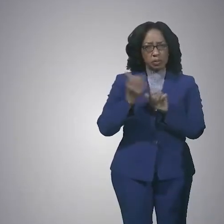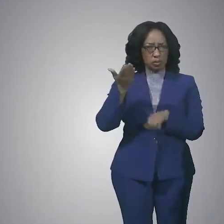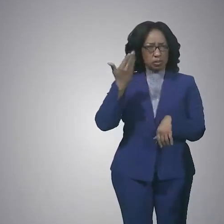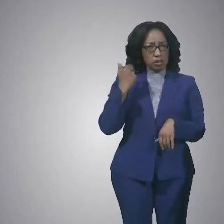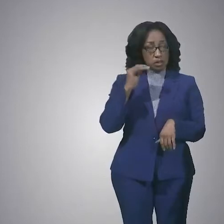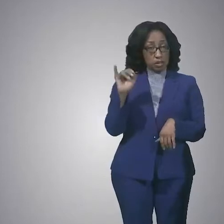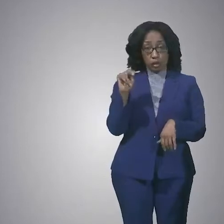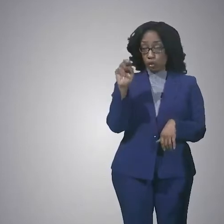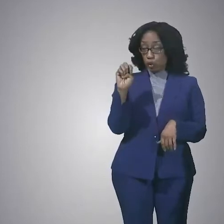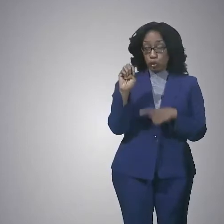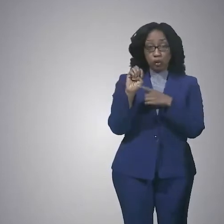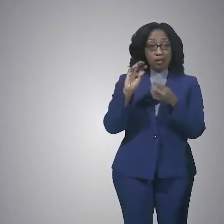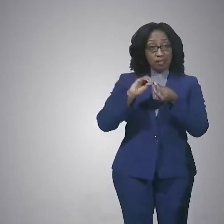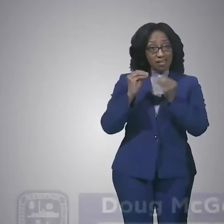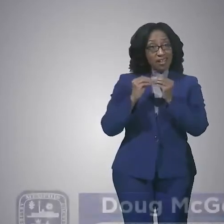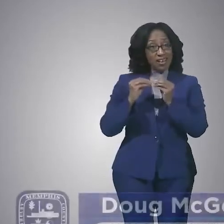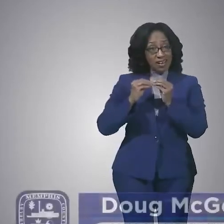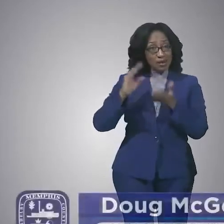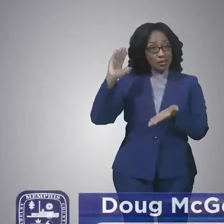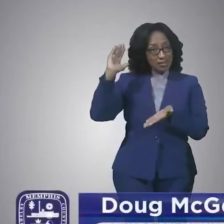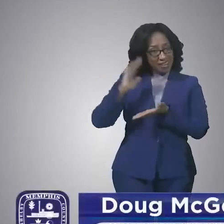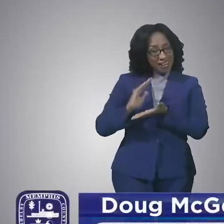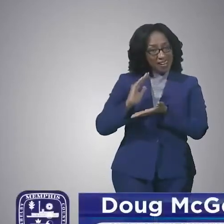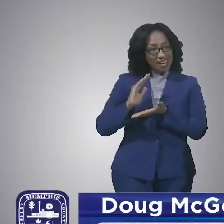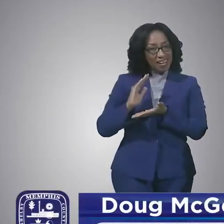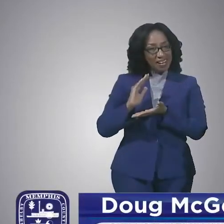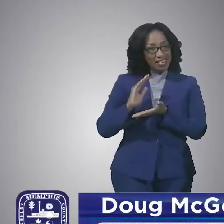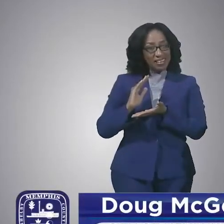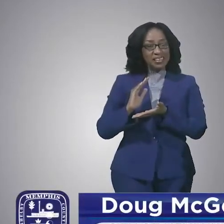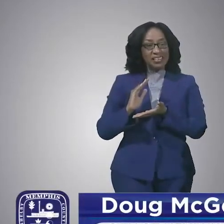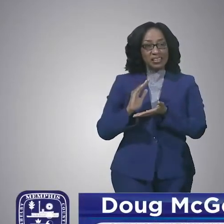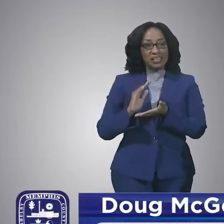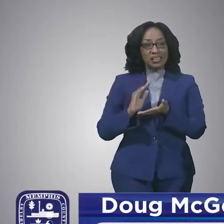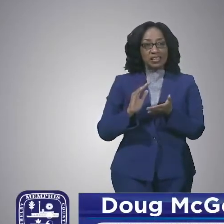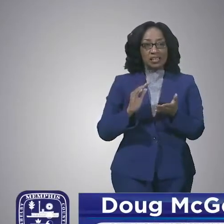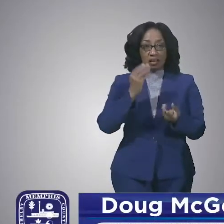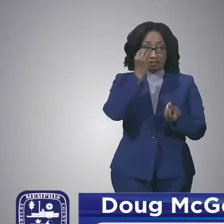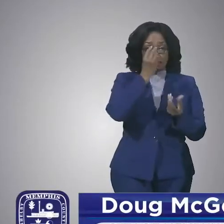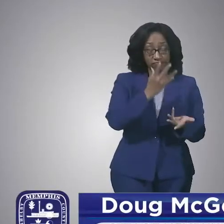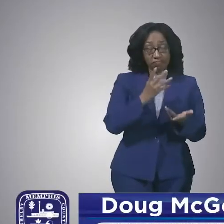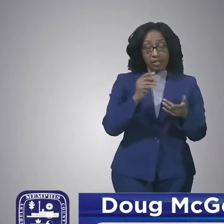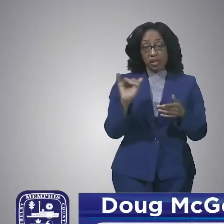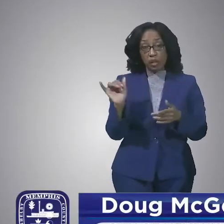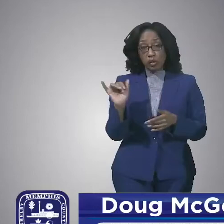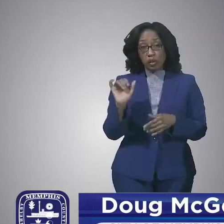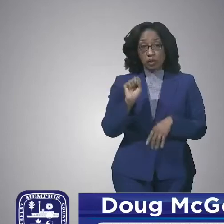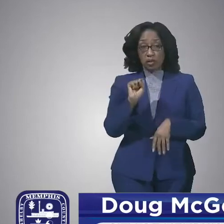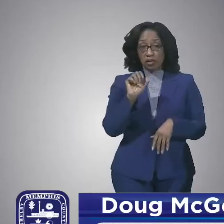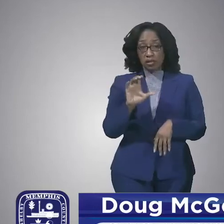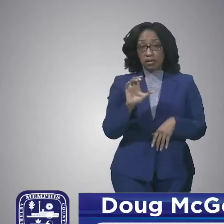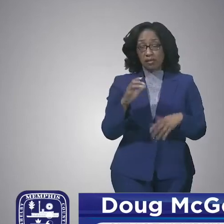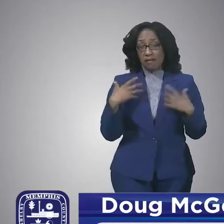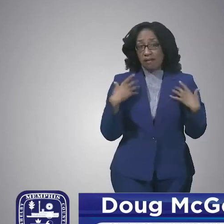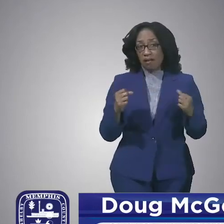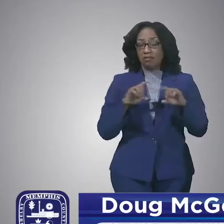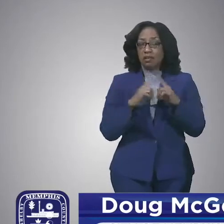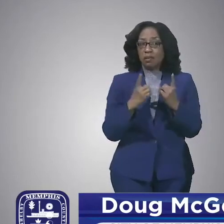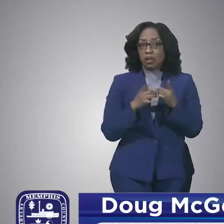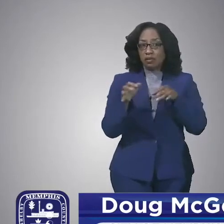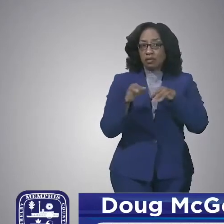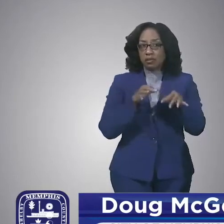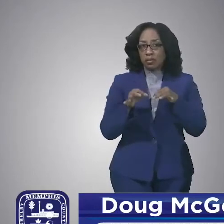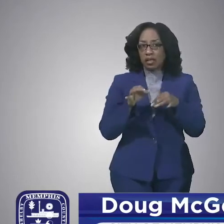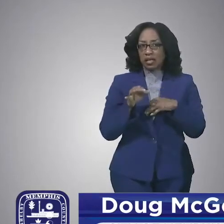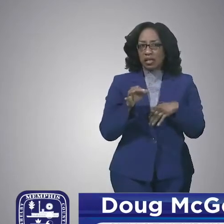June, I reported to you then, as did the members of the Shelby County Health Department, that we had a couple of clusters